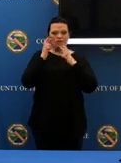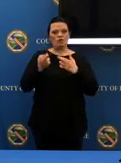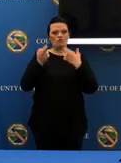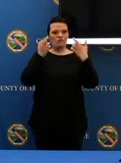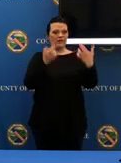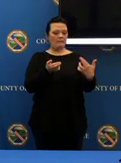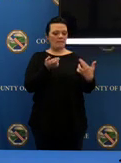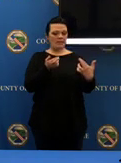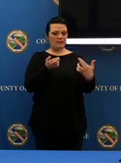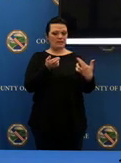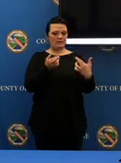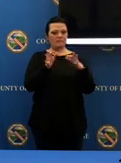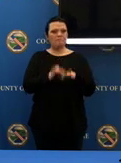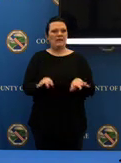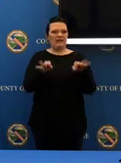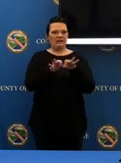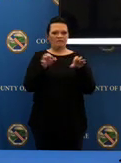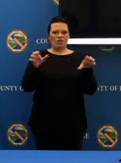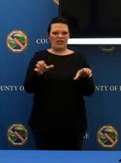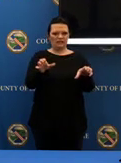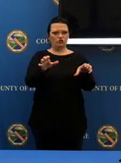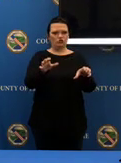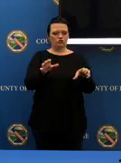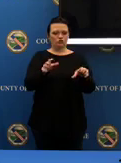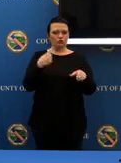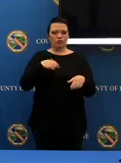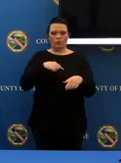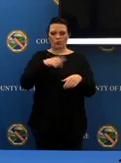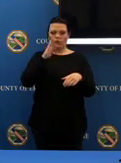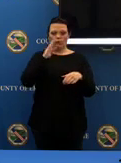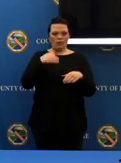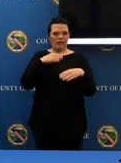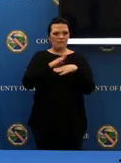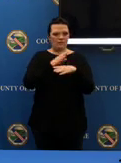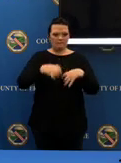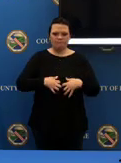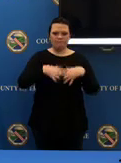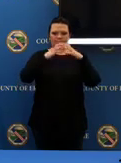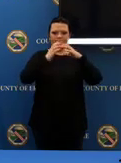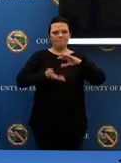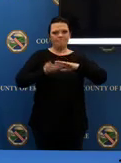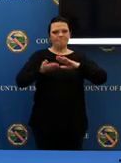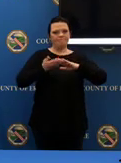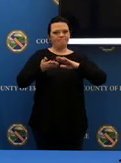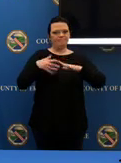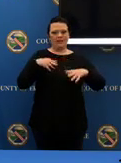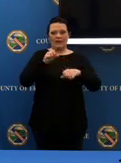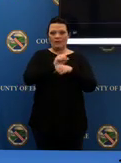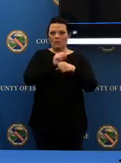recommending meaningful action. We will get business back up and running